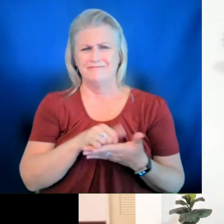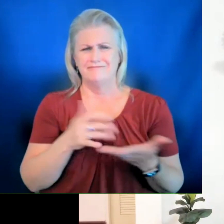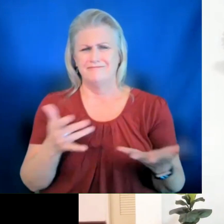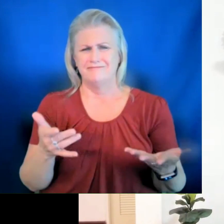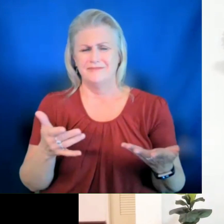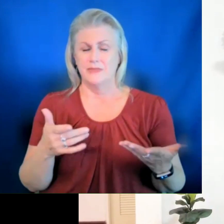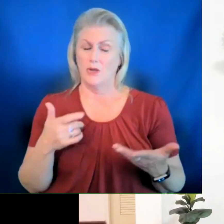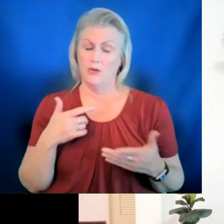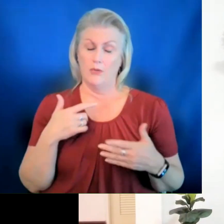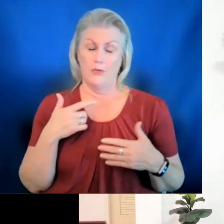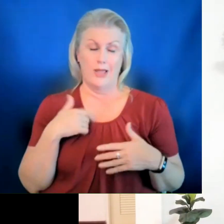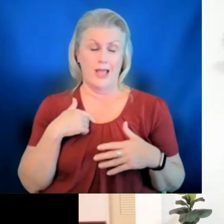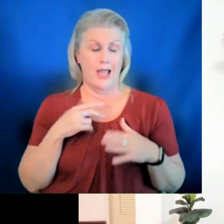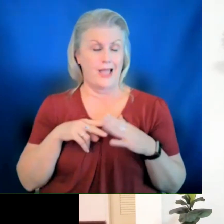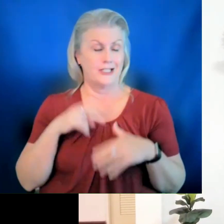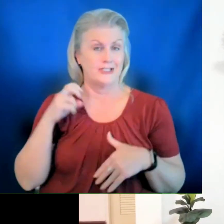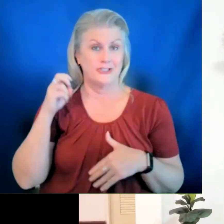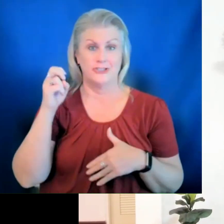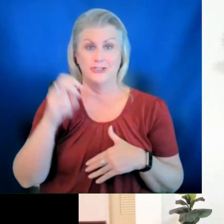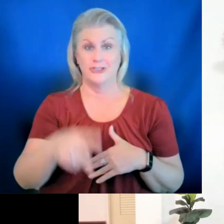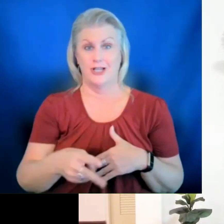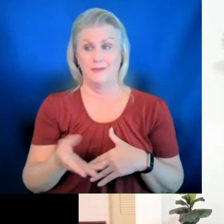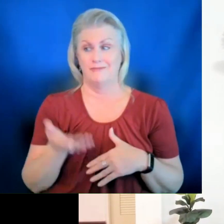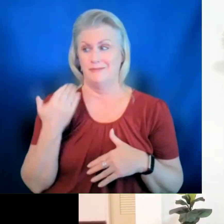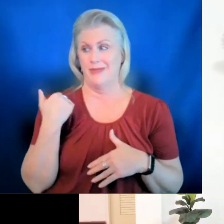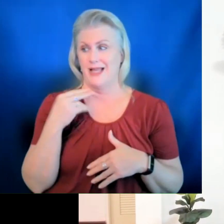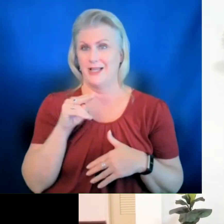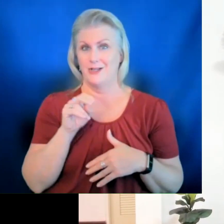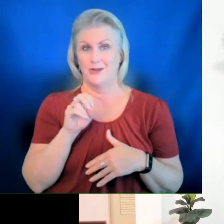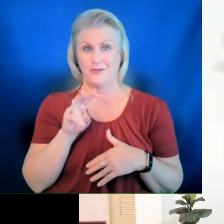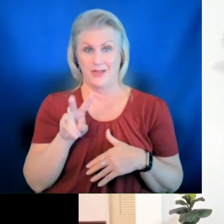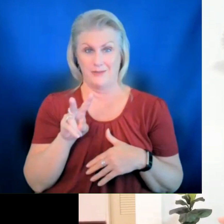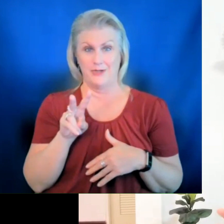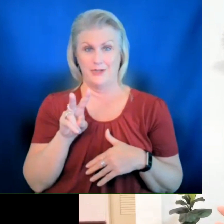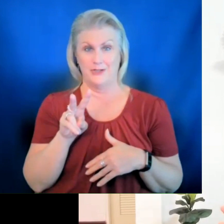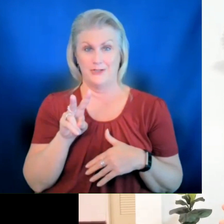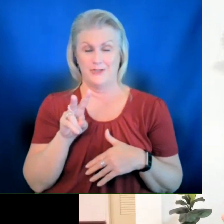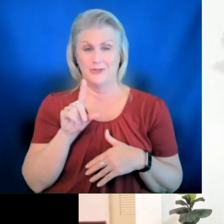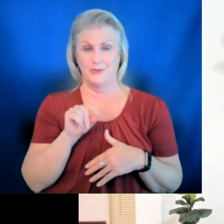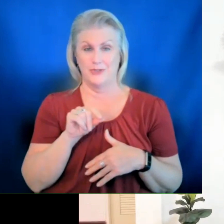your dreams. So I took the leap of faith